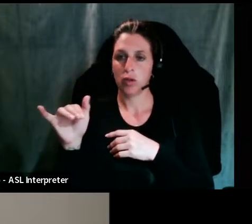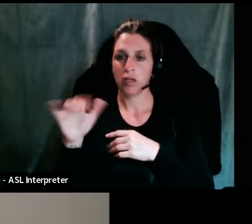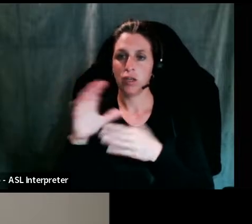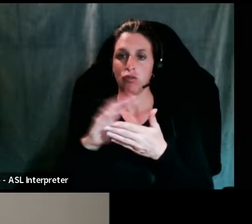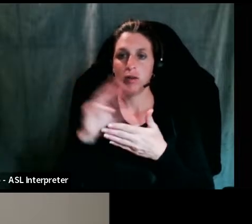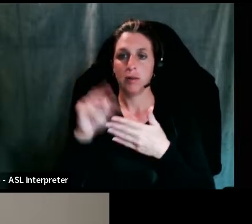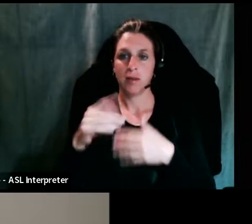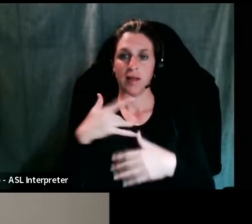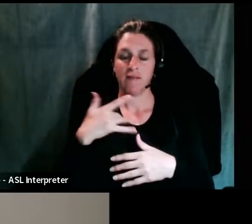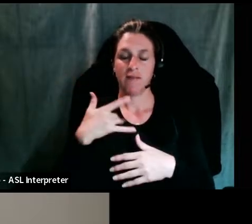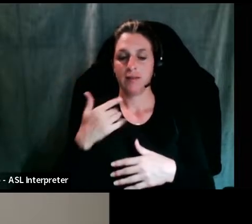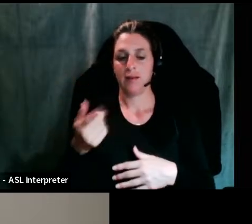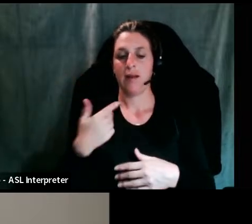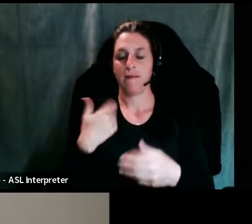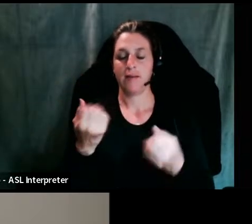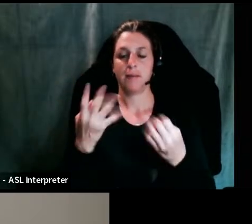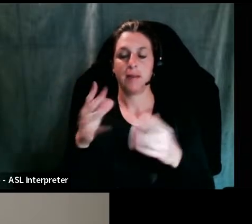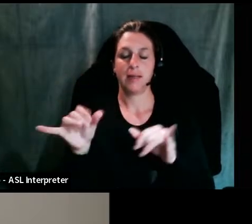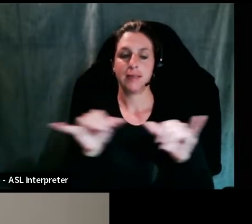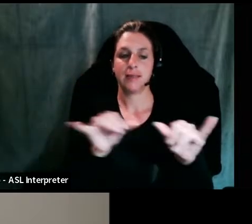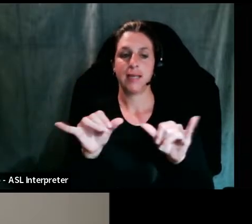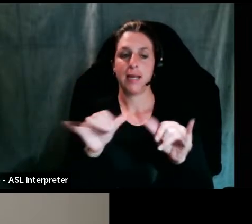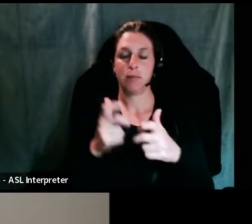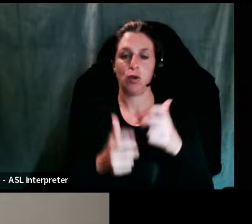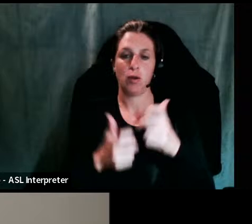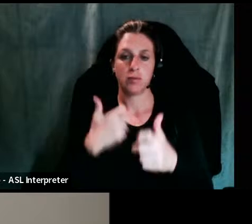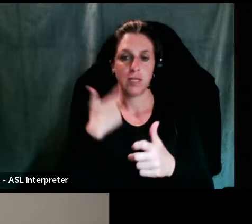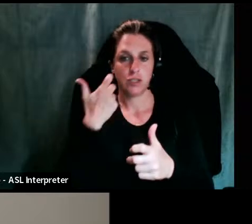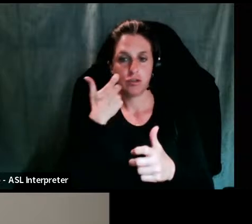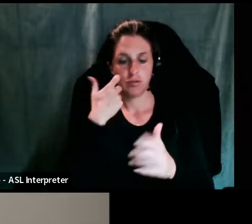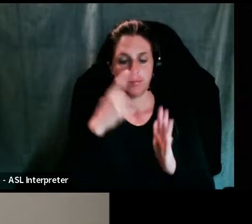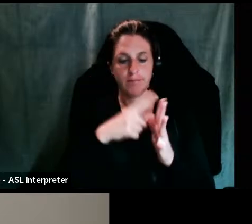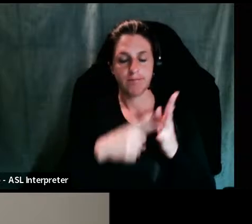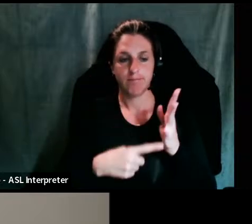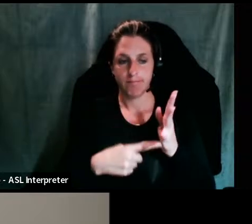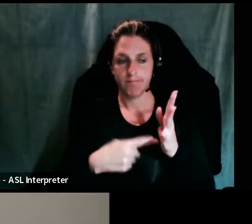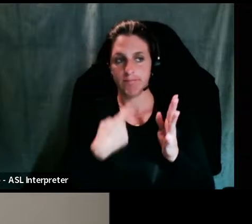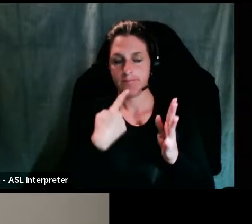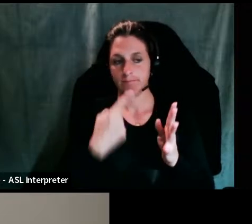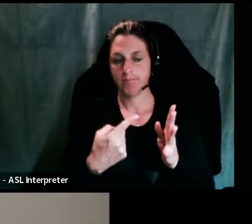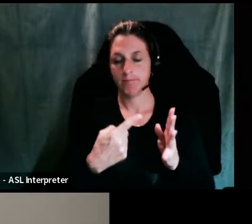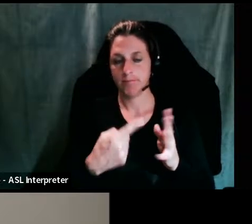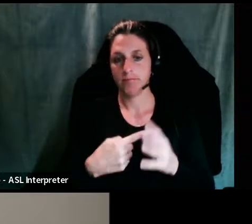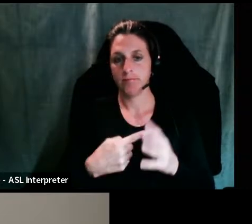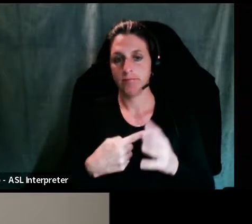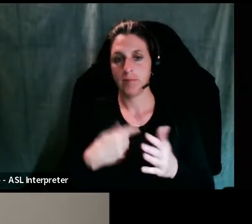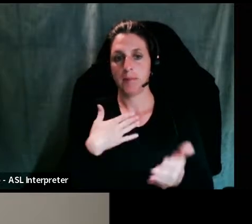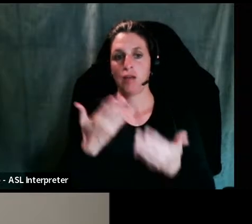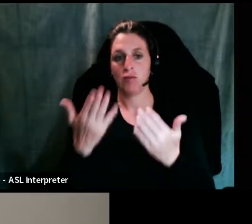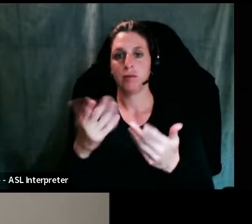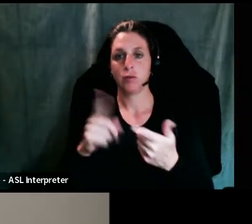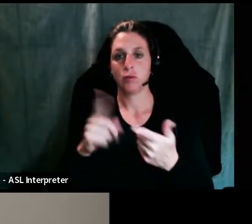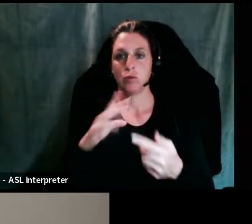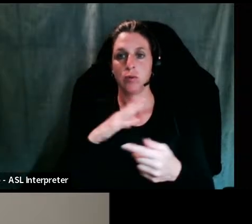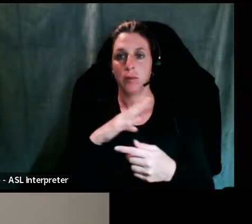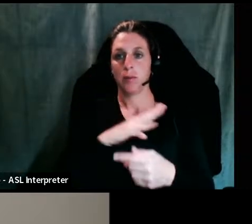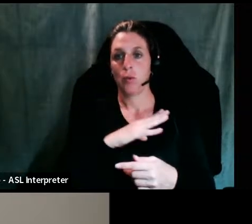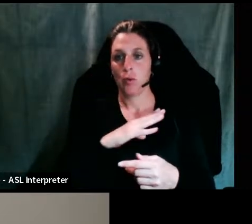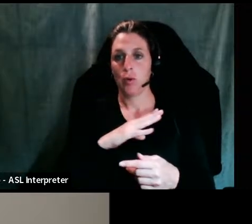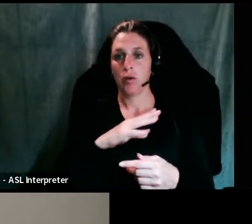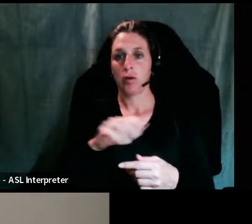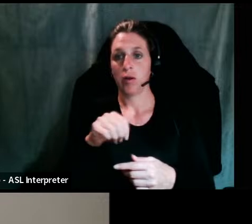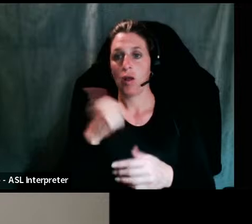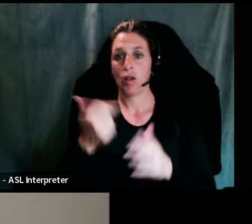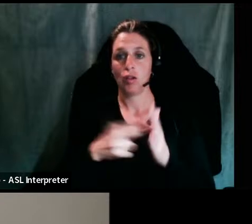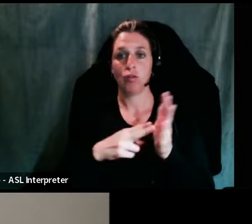many of the same problems that I just outlined. So those would be my recommendations to the board. The other contracts